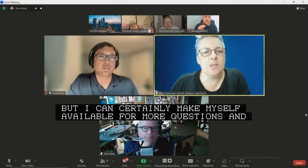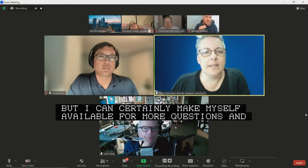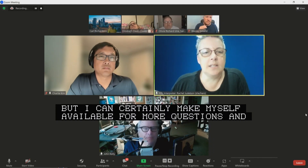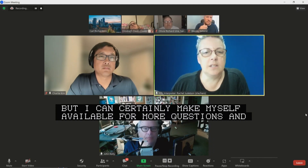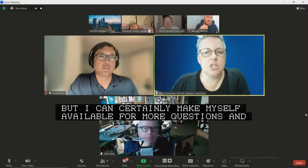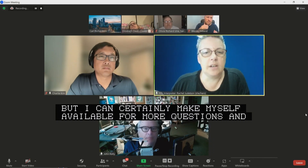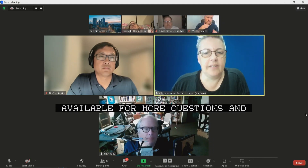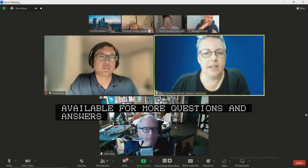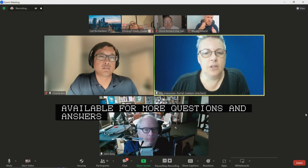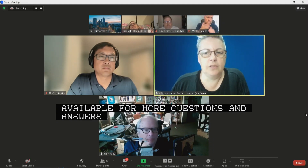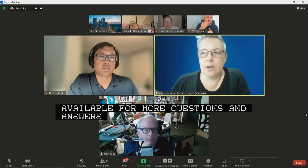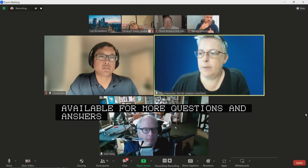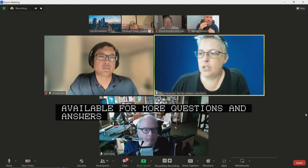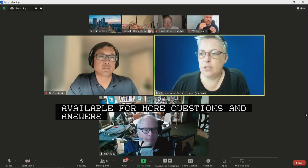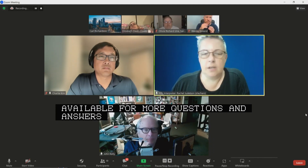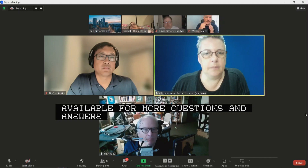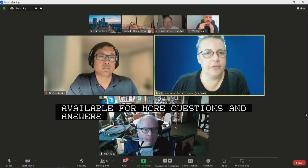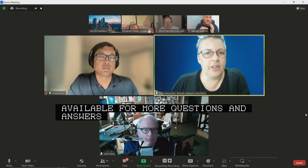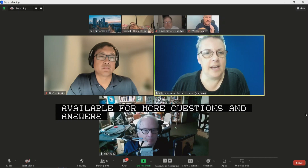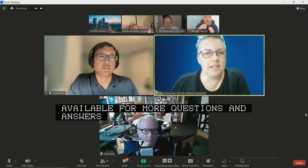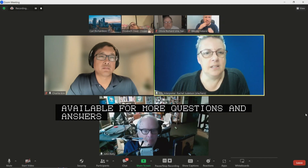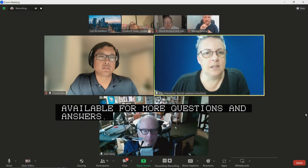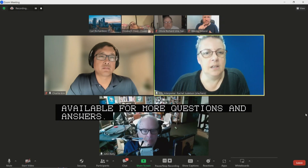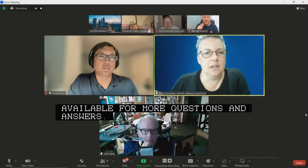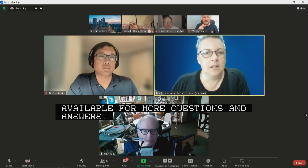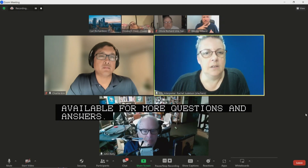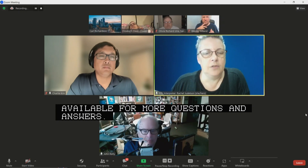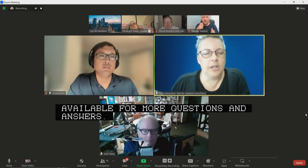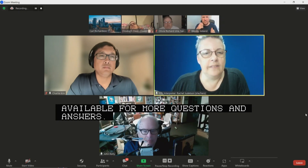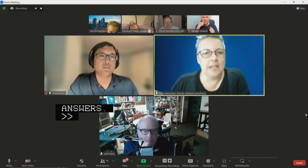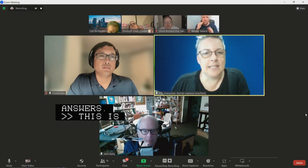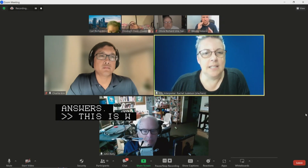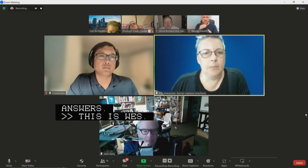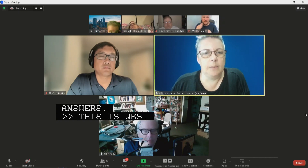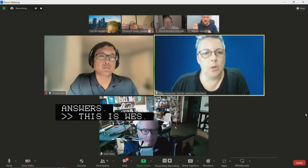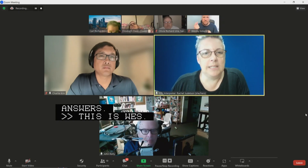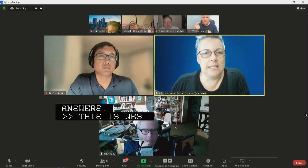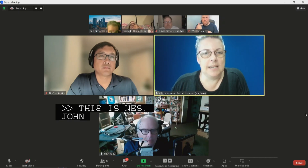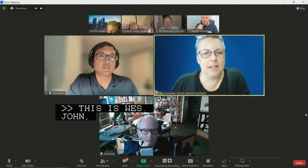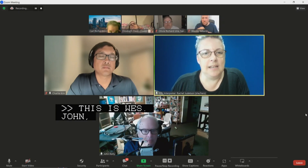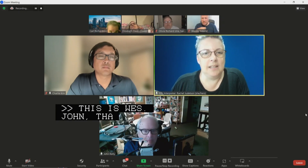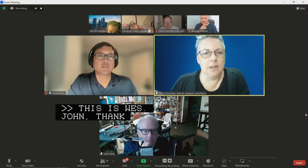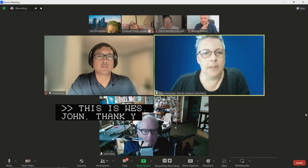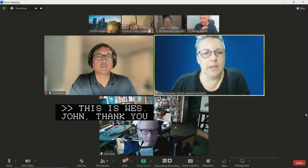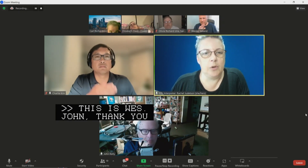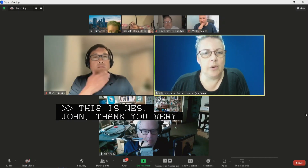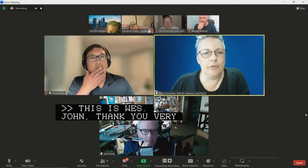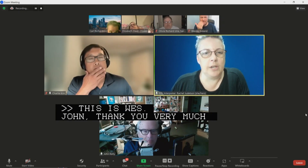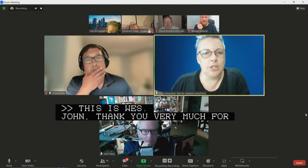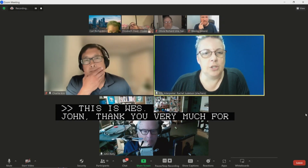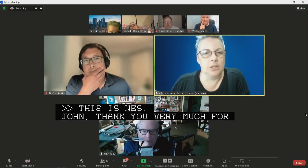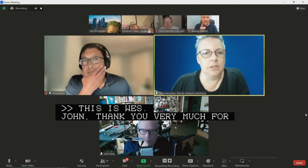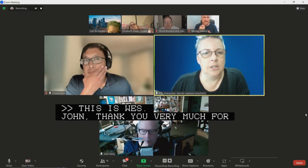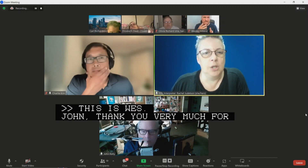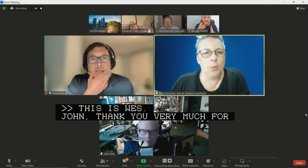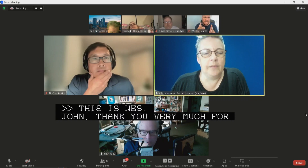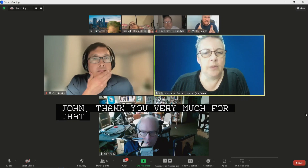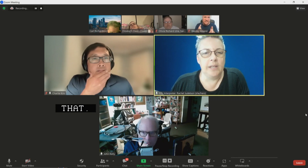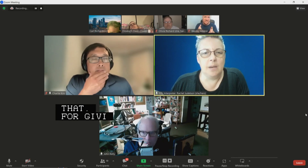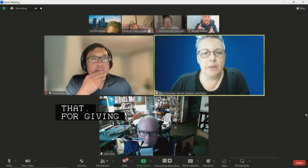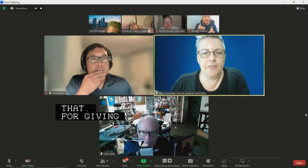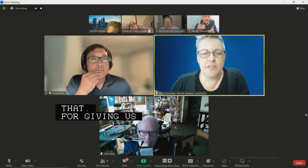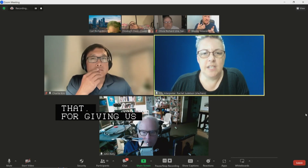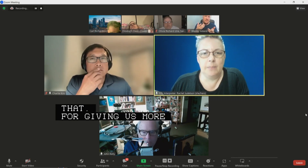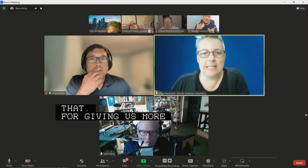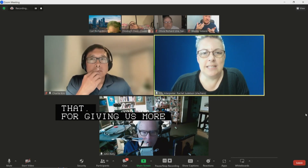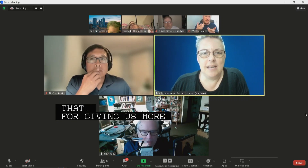This is Wes. John, thank you very much for that, for giving us a little bit more detail and a little bit of a refresher. We've only